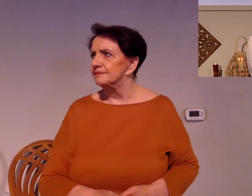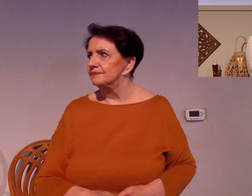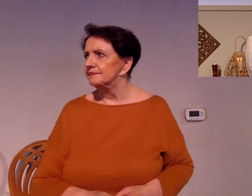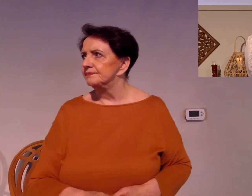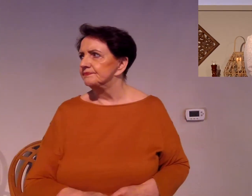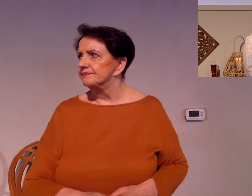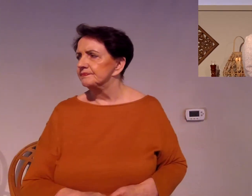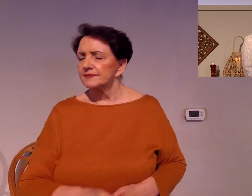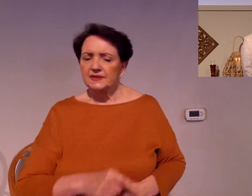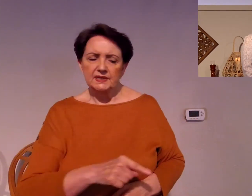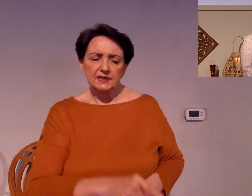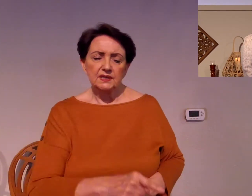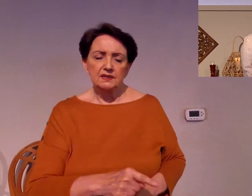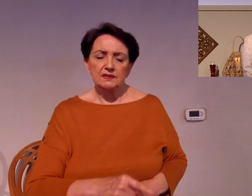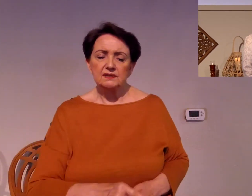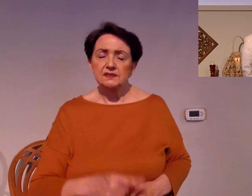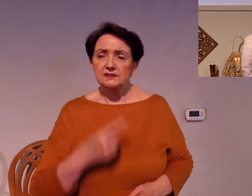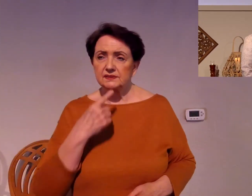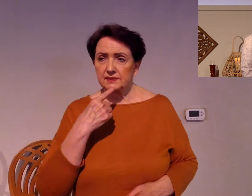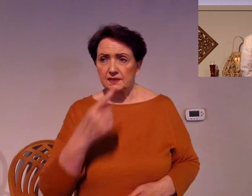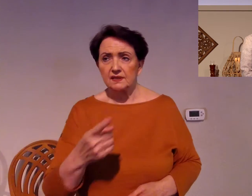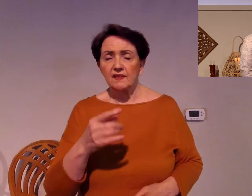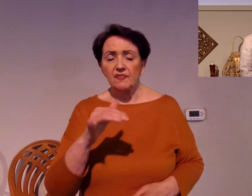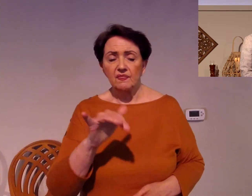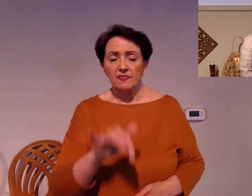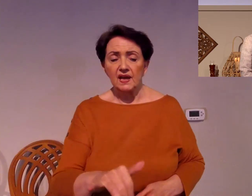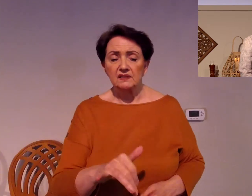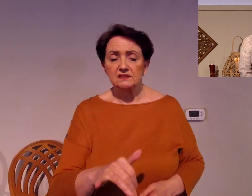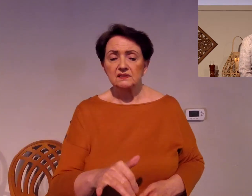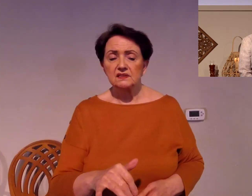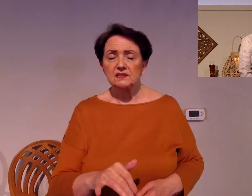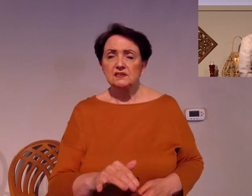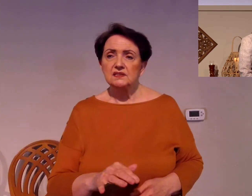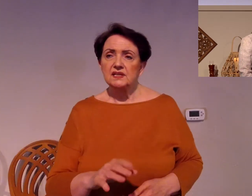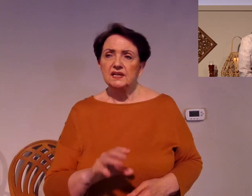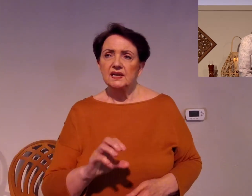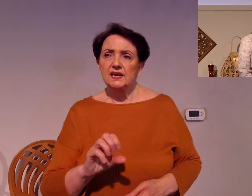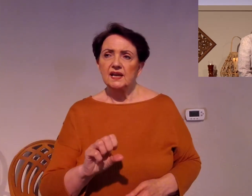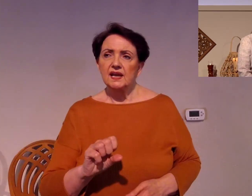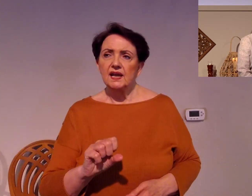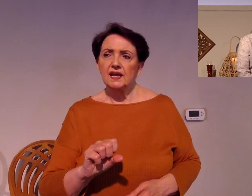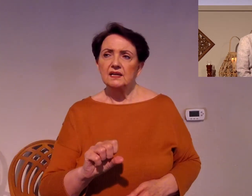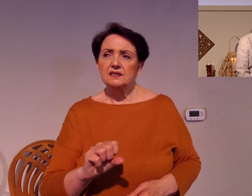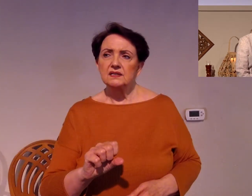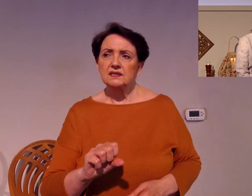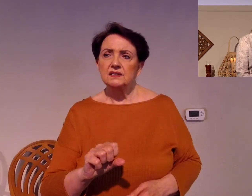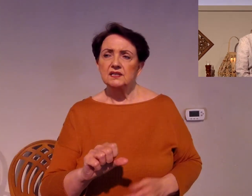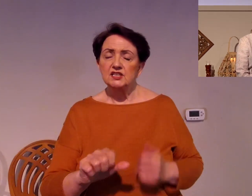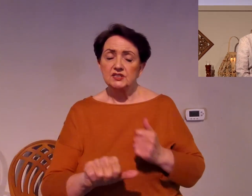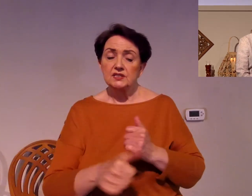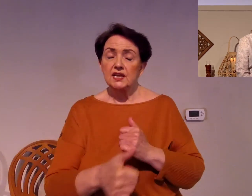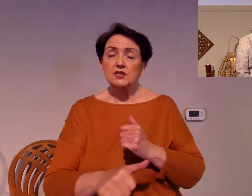Gay Hendricks talks about that this is very seductive and it's a dangerous trap.